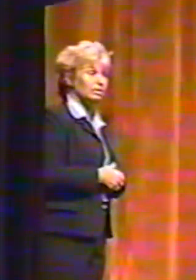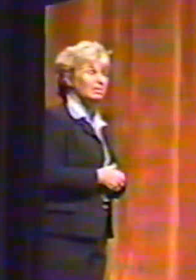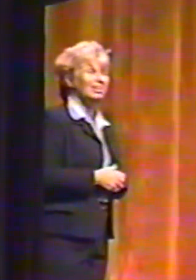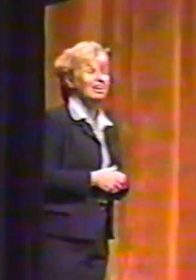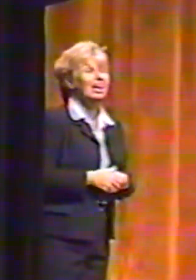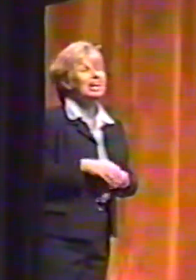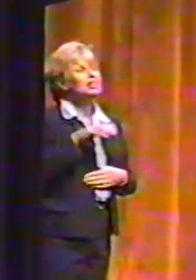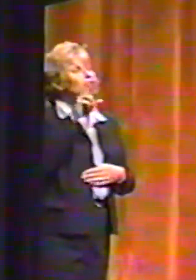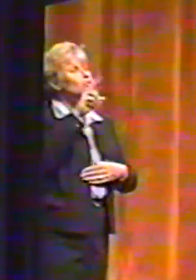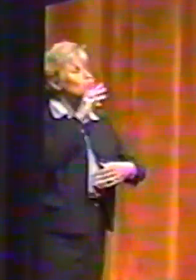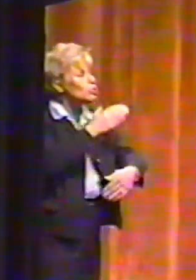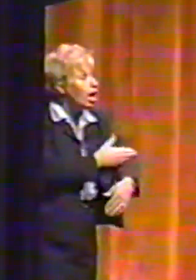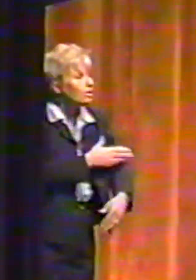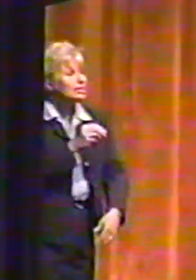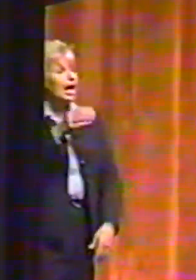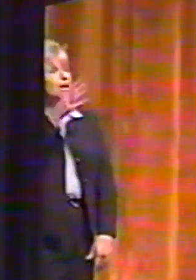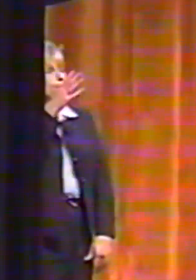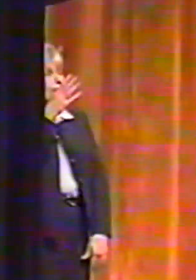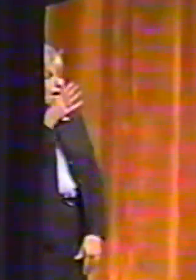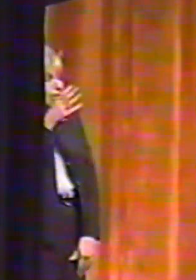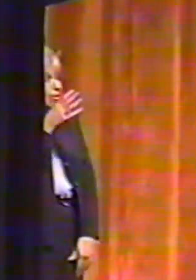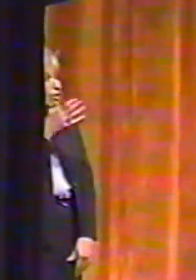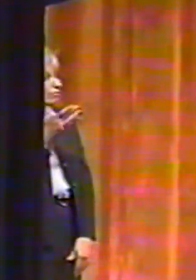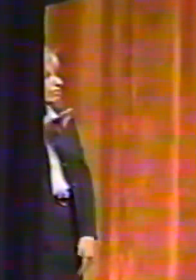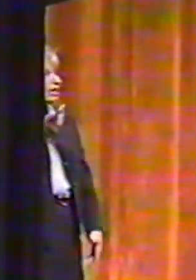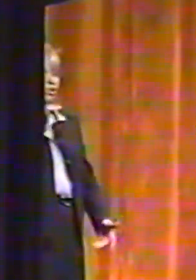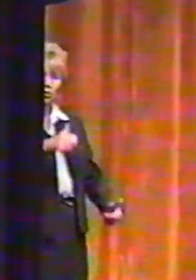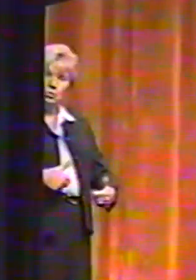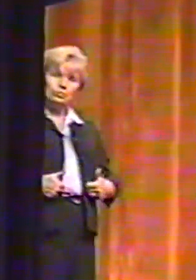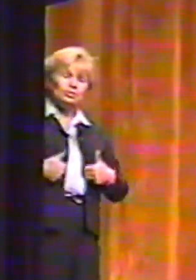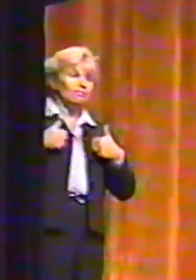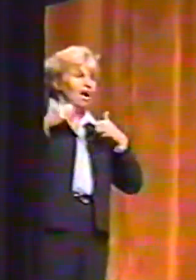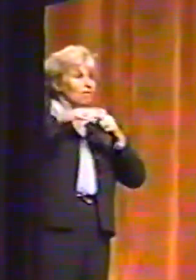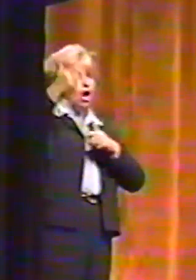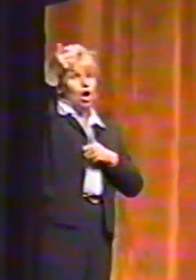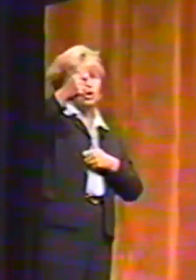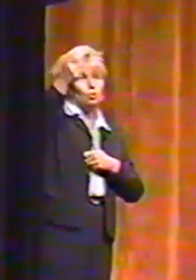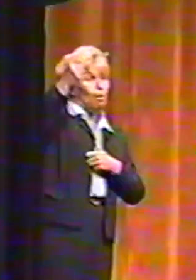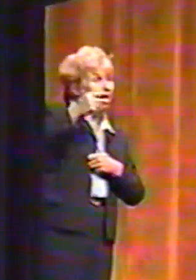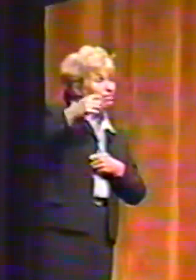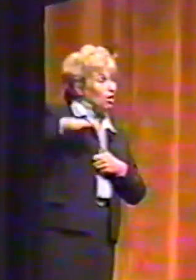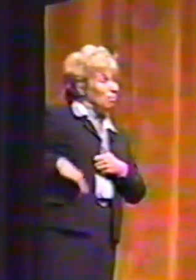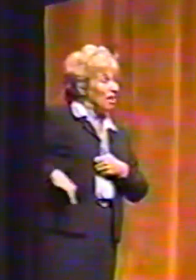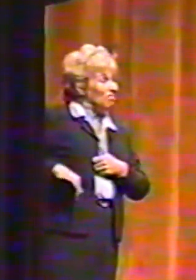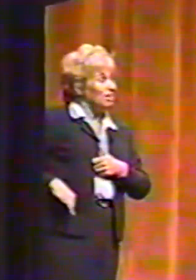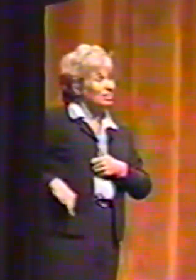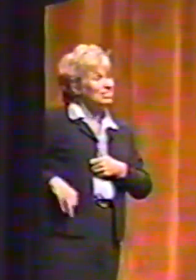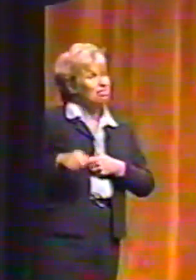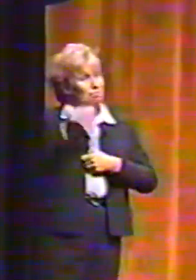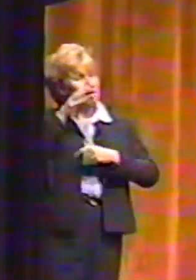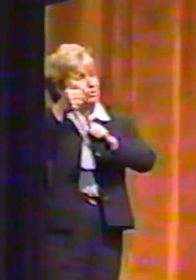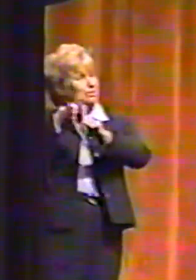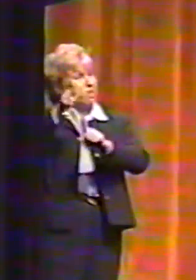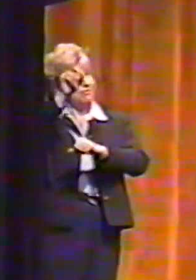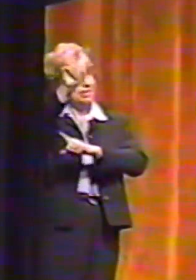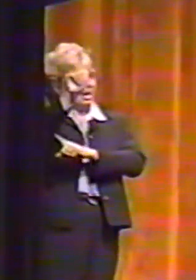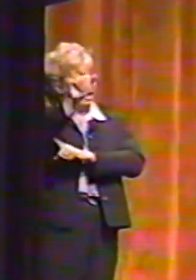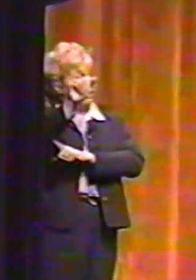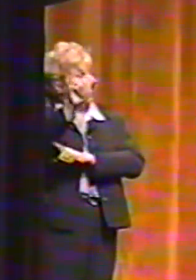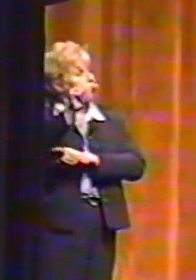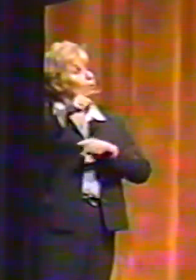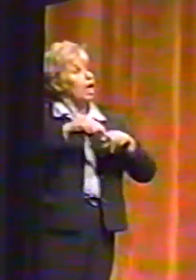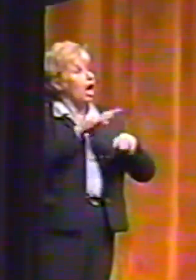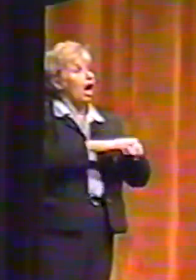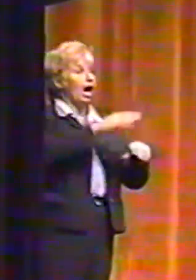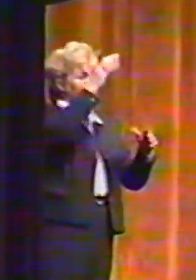miles away in Anchorage, Alaska, surviving on welfare benefits because she's disabled and she was relying on his auto mechanic's